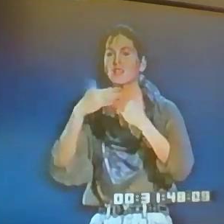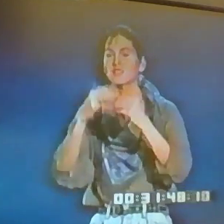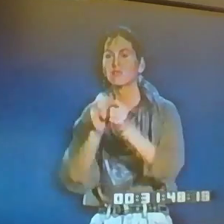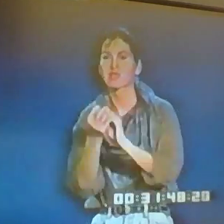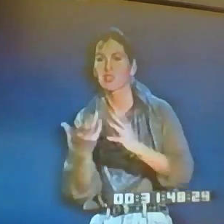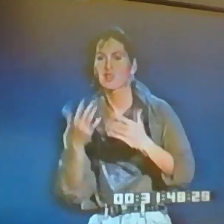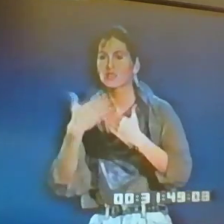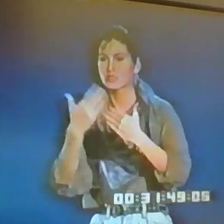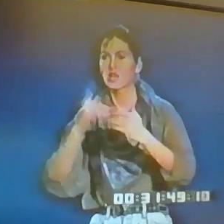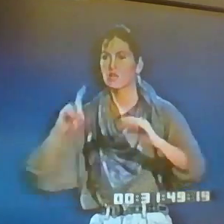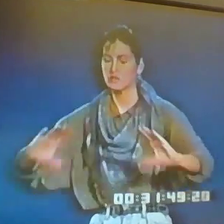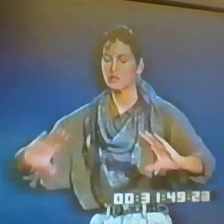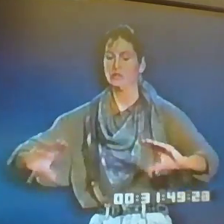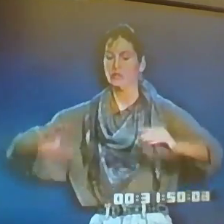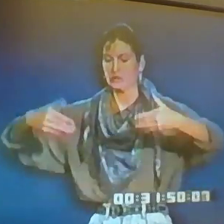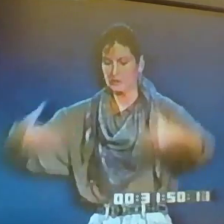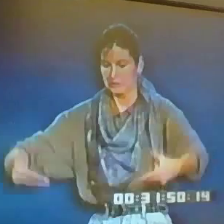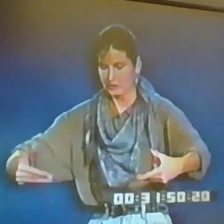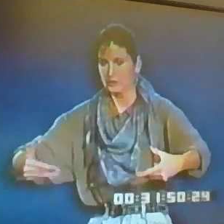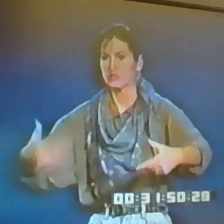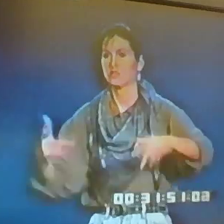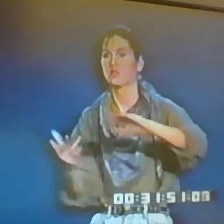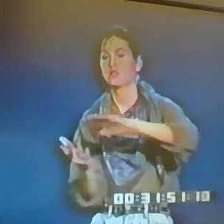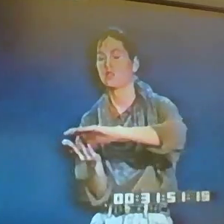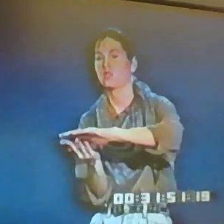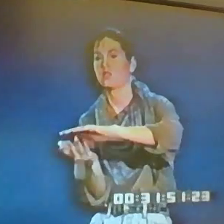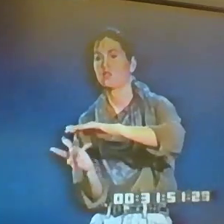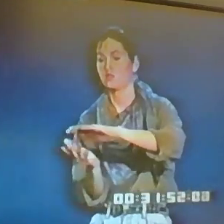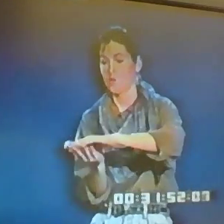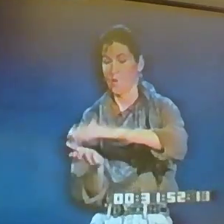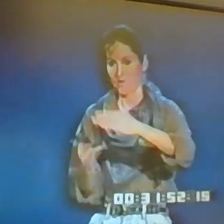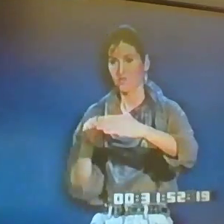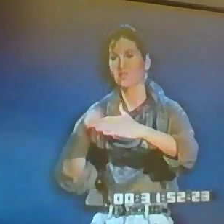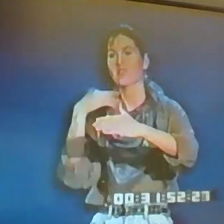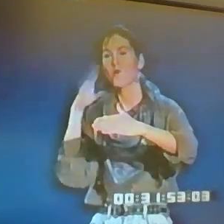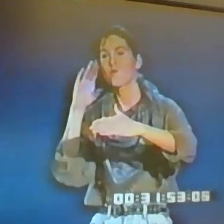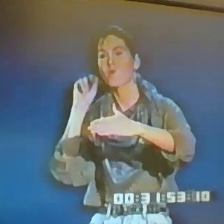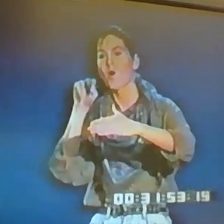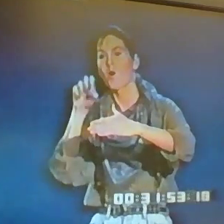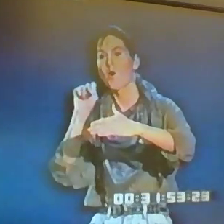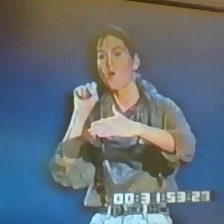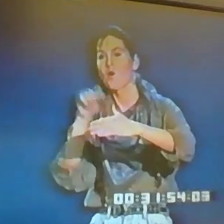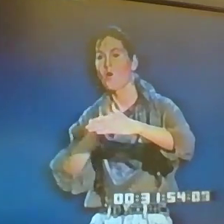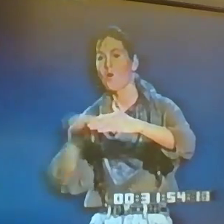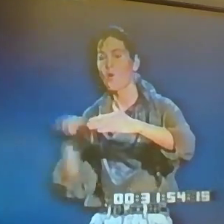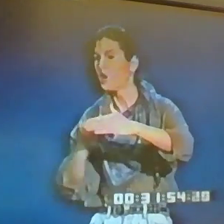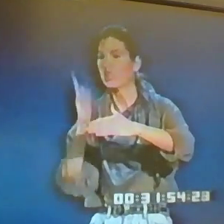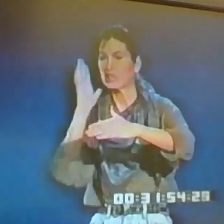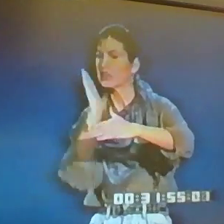careful, because the meat is delicate, and as you are descaling, you could start to tear the meat apart, and that would ruin the fish.